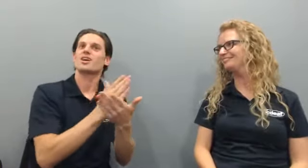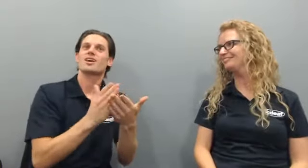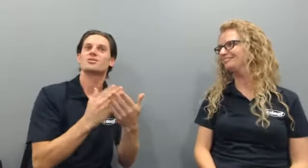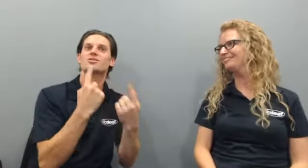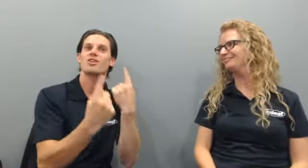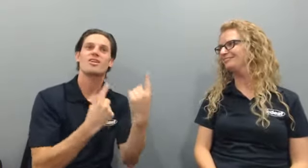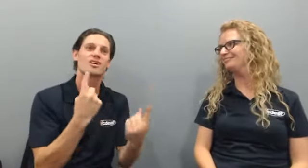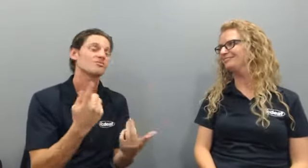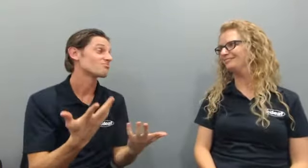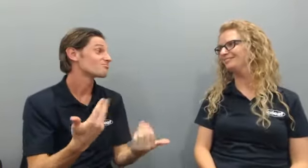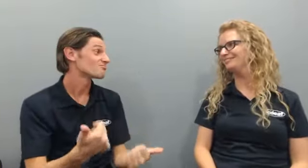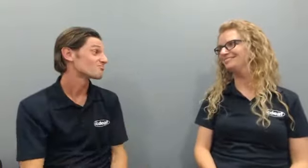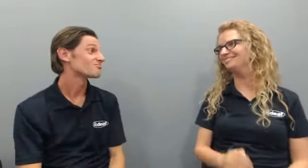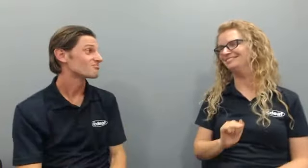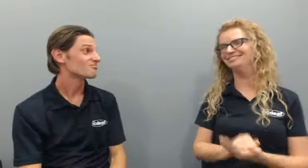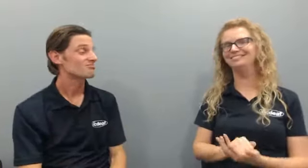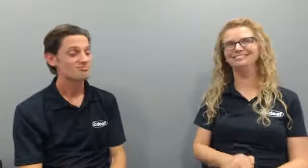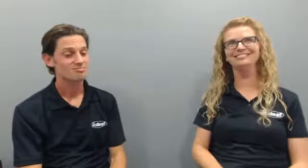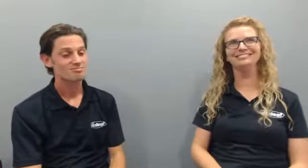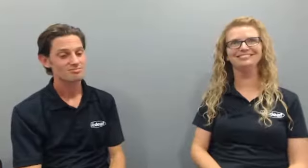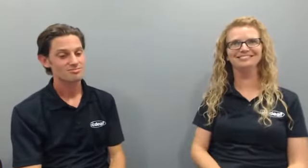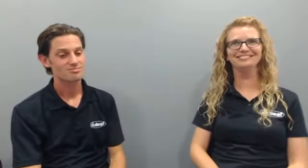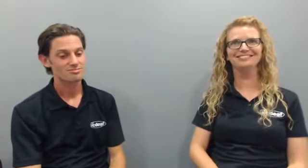for interpreters for. So you can share that.